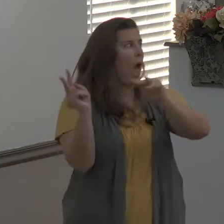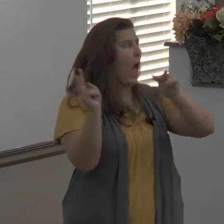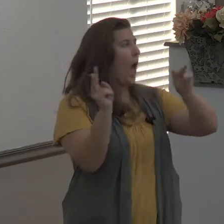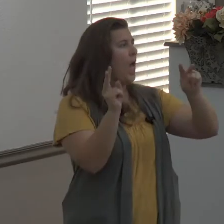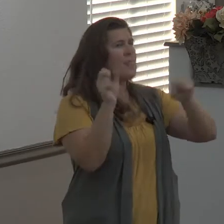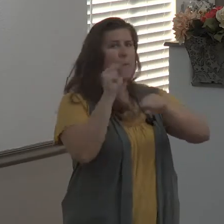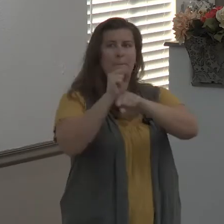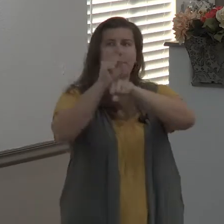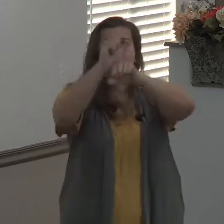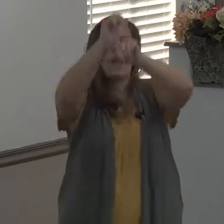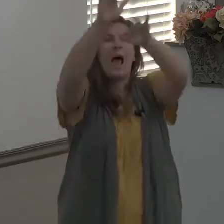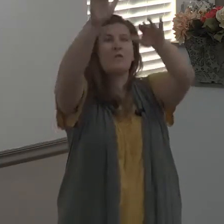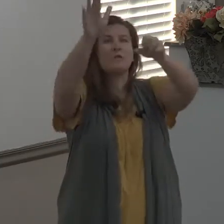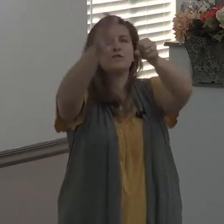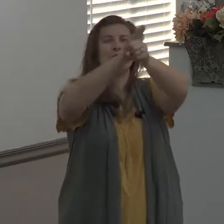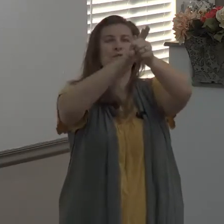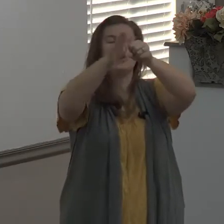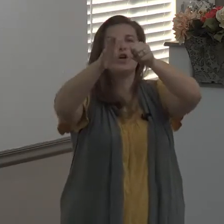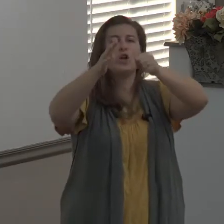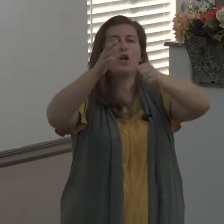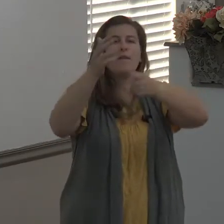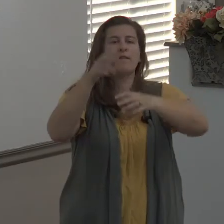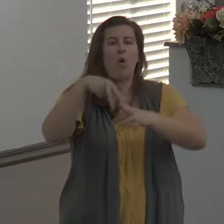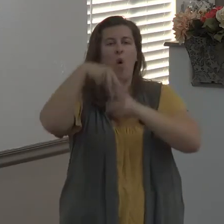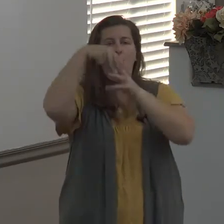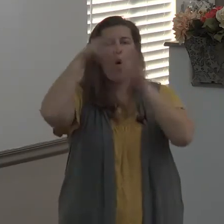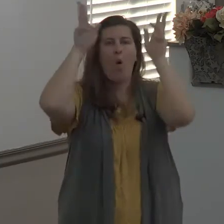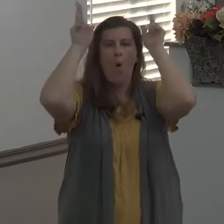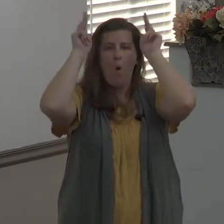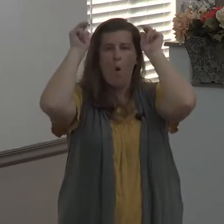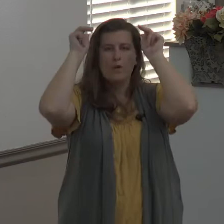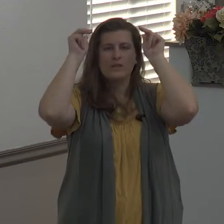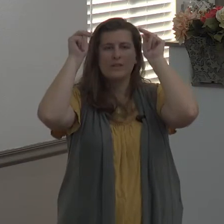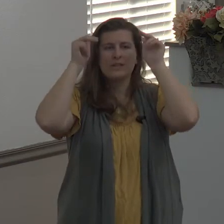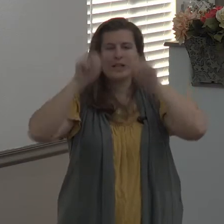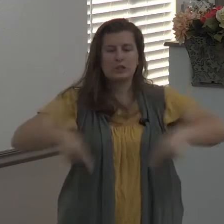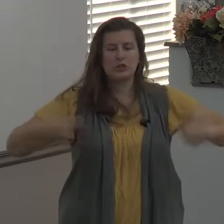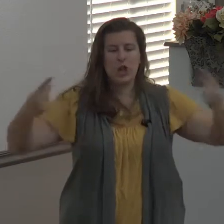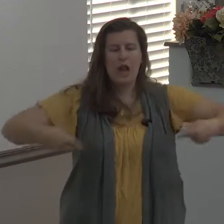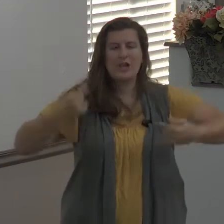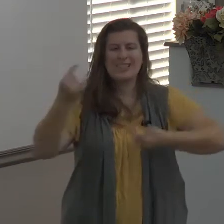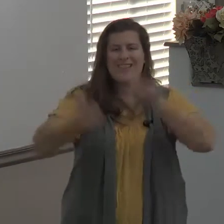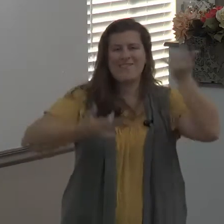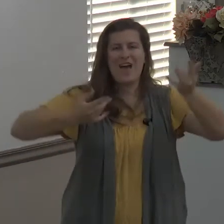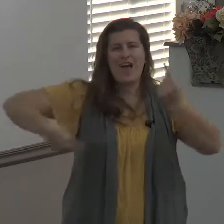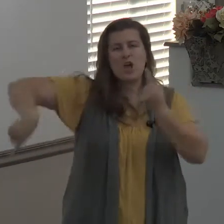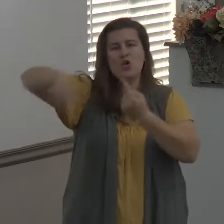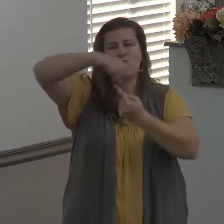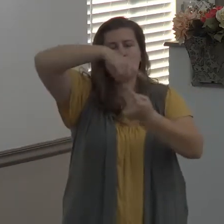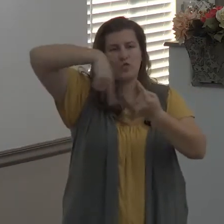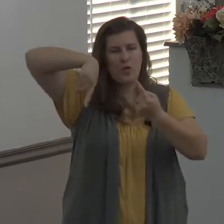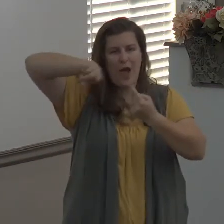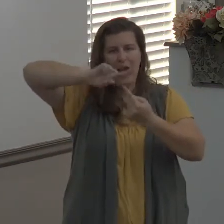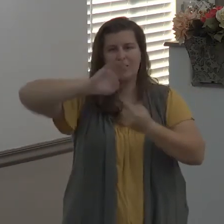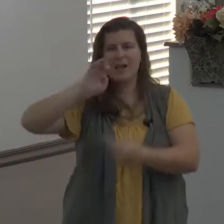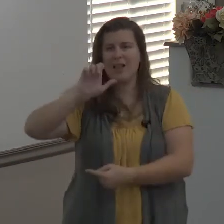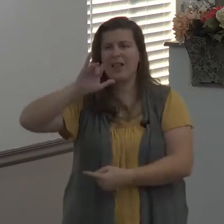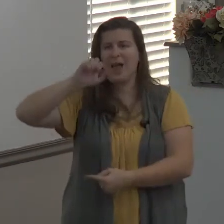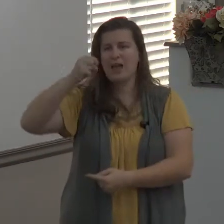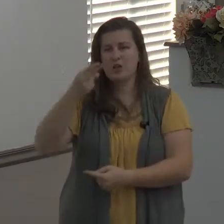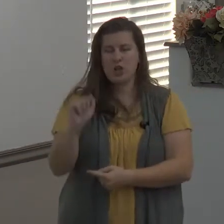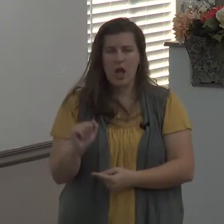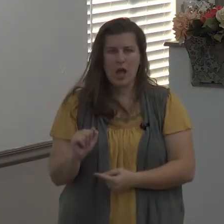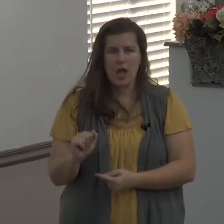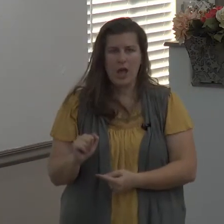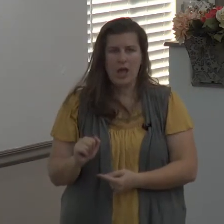And the Lord opened the eyes of the young man, and he saw. Behold, the mountain was full of horses and chariots of fire round